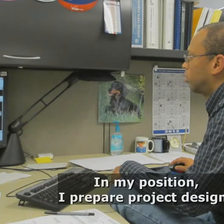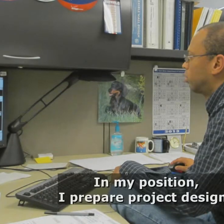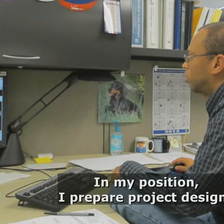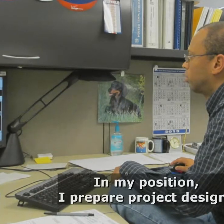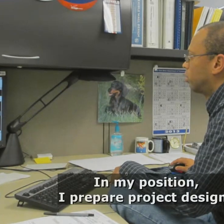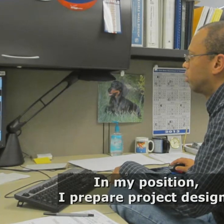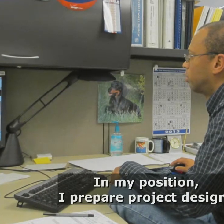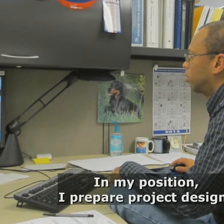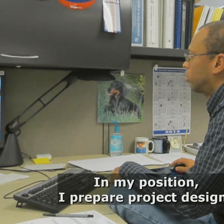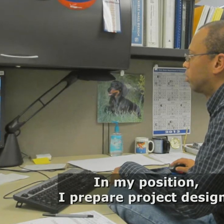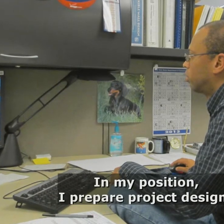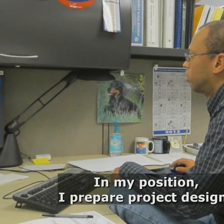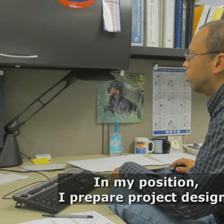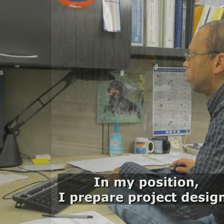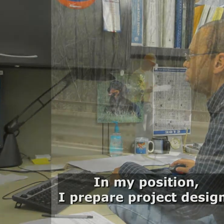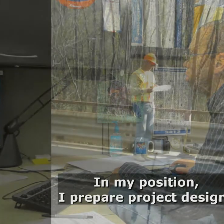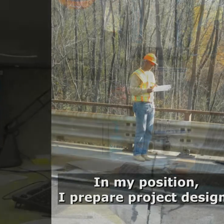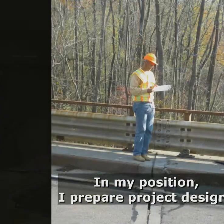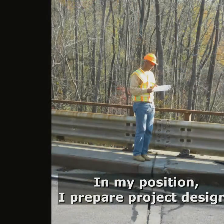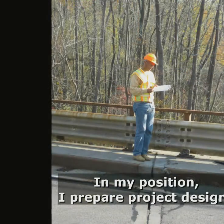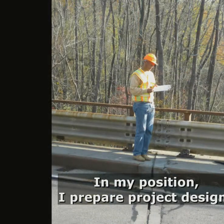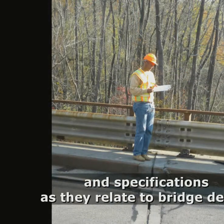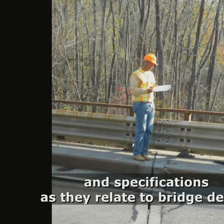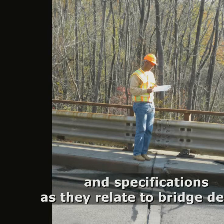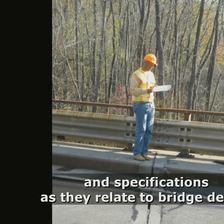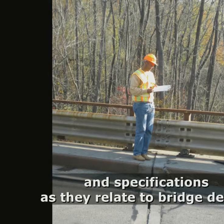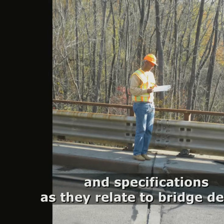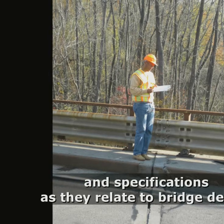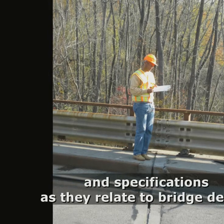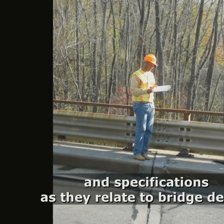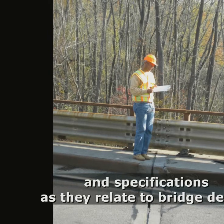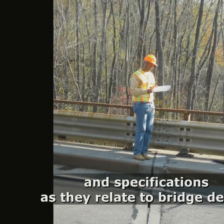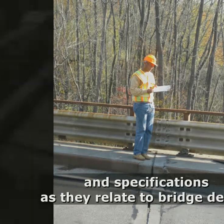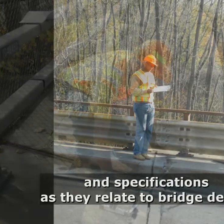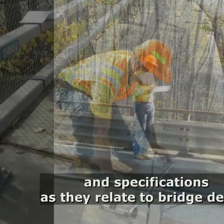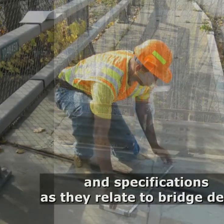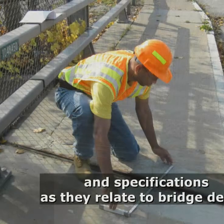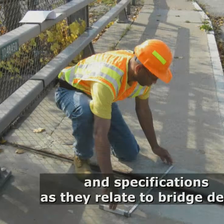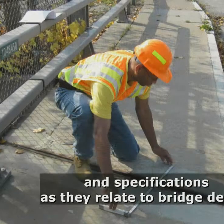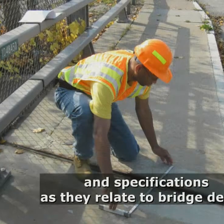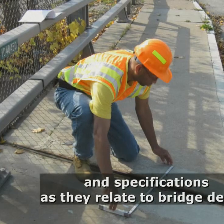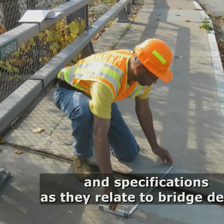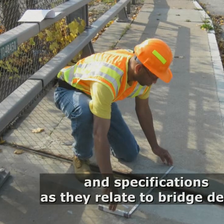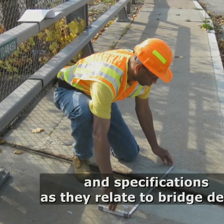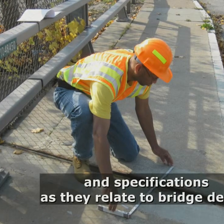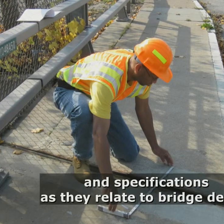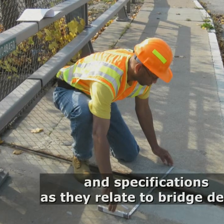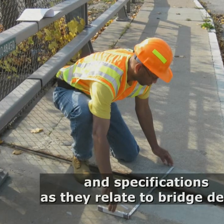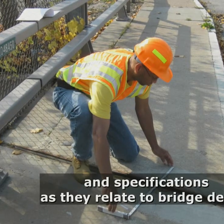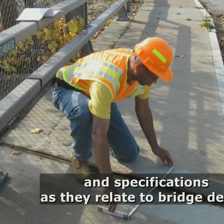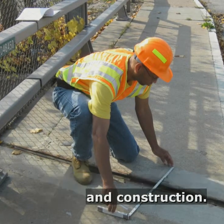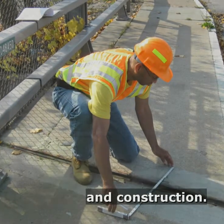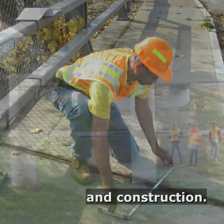In my position, I prepare project designs and specifications as they relate to bridge design and